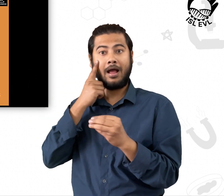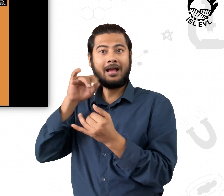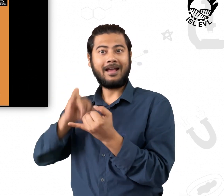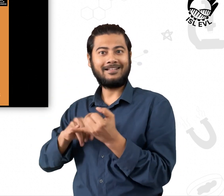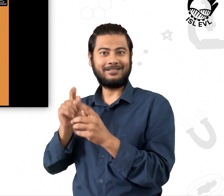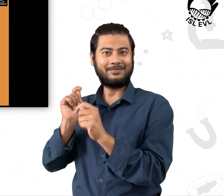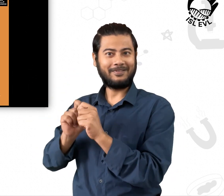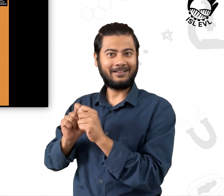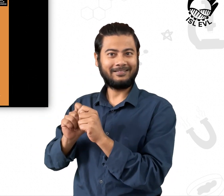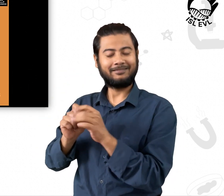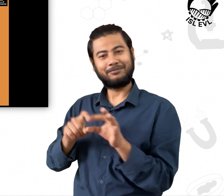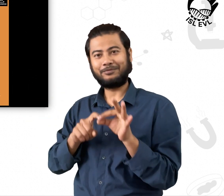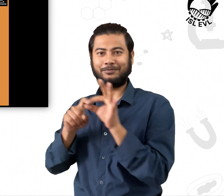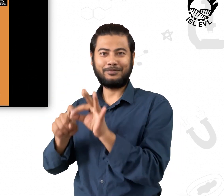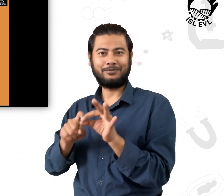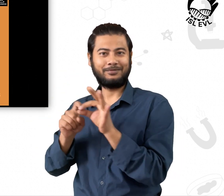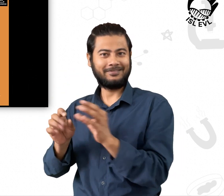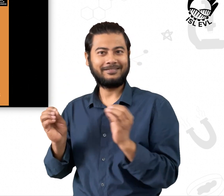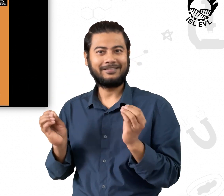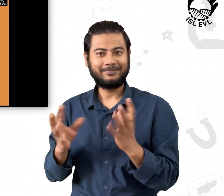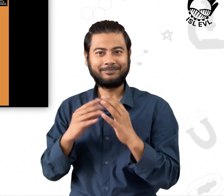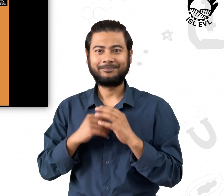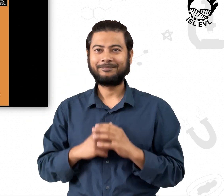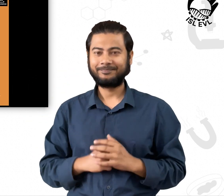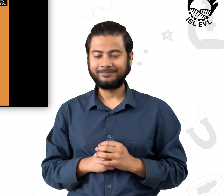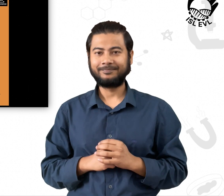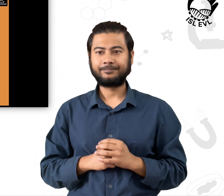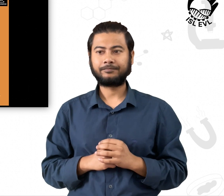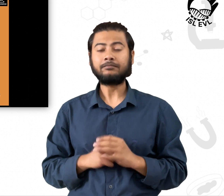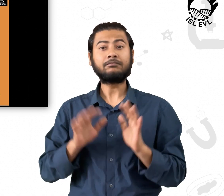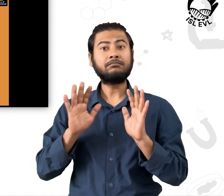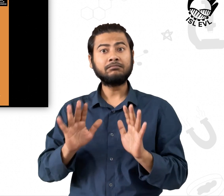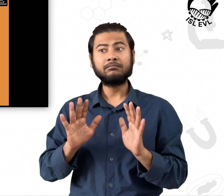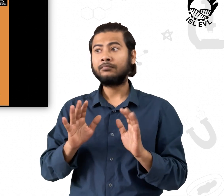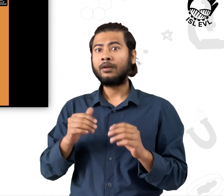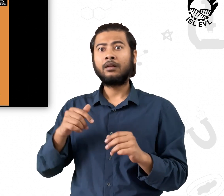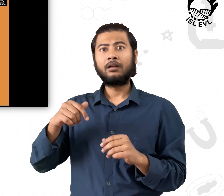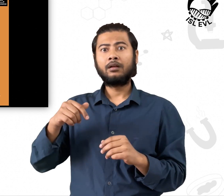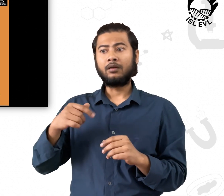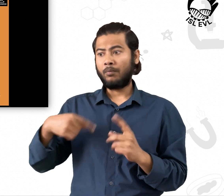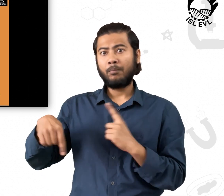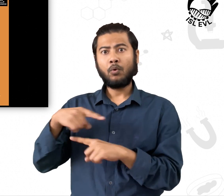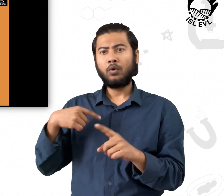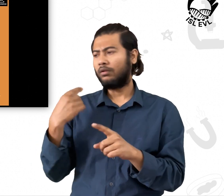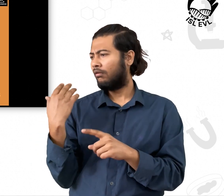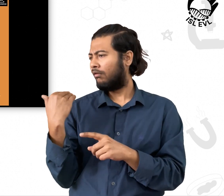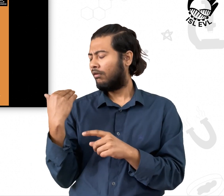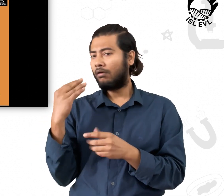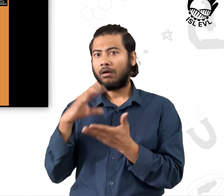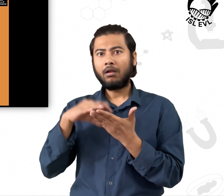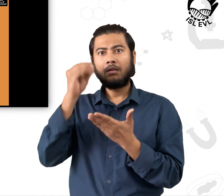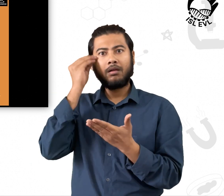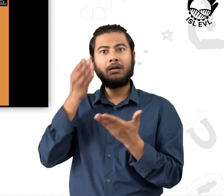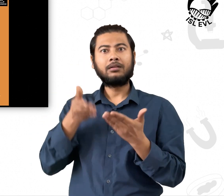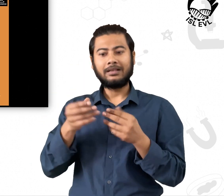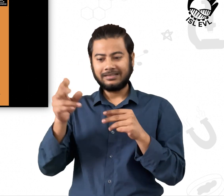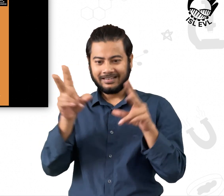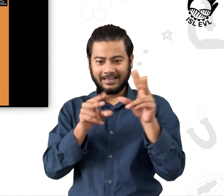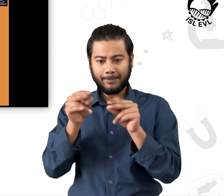ISE Bangalore. Utsuka, why don't you go ahead and ask your question to Dr. Samay Pandey? Okay, so Dr. Pandey, we just